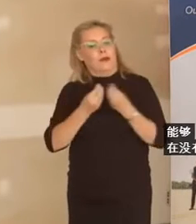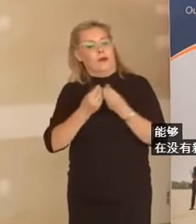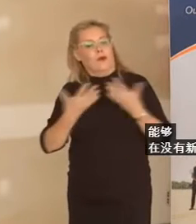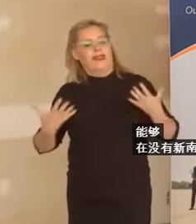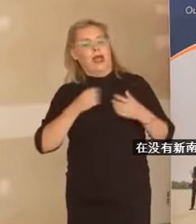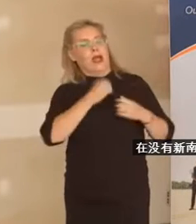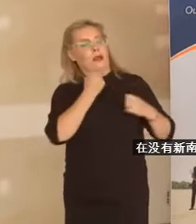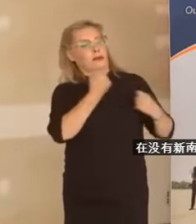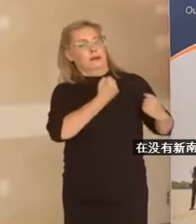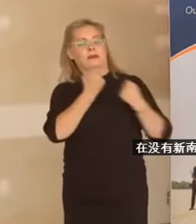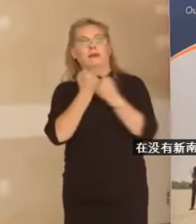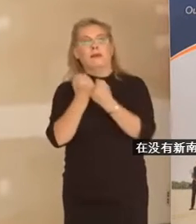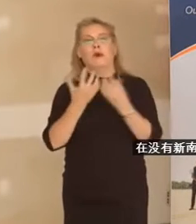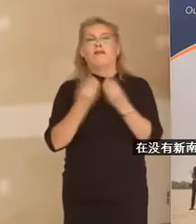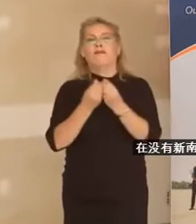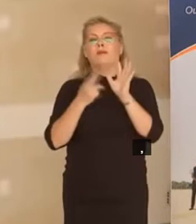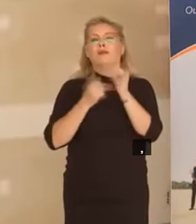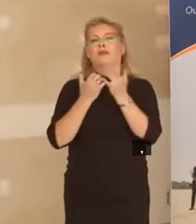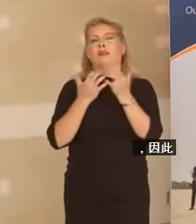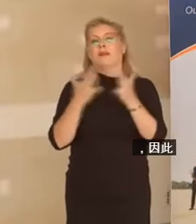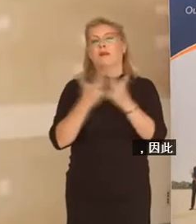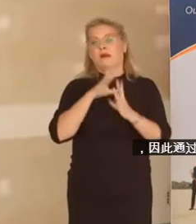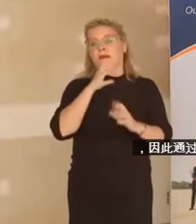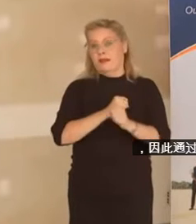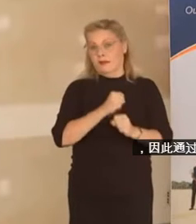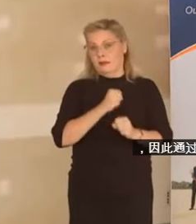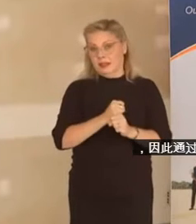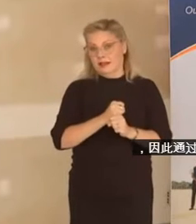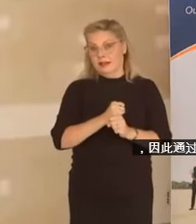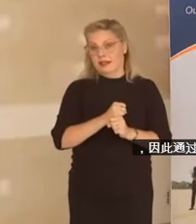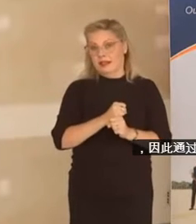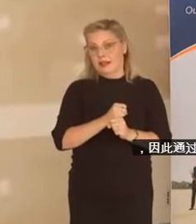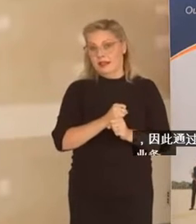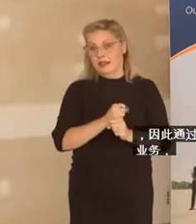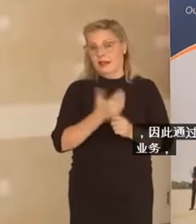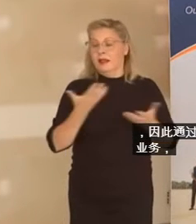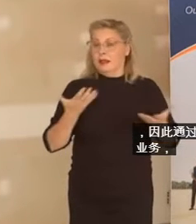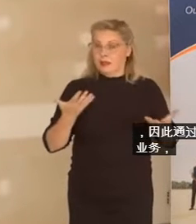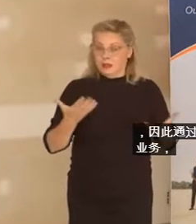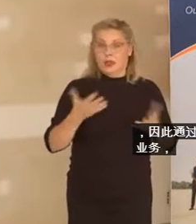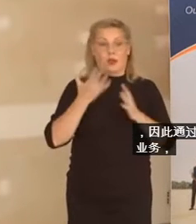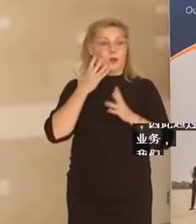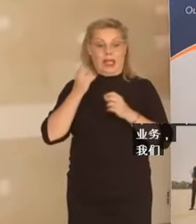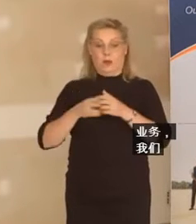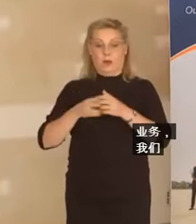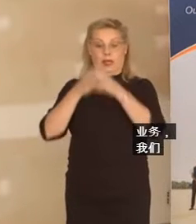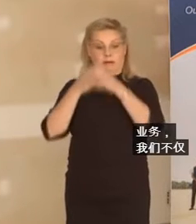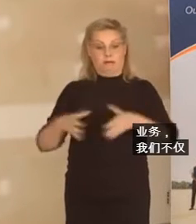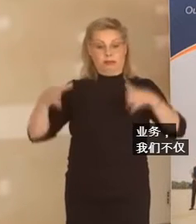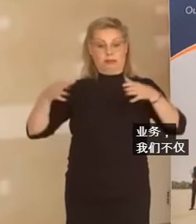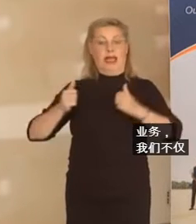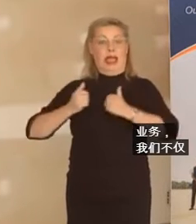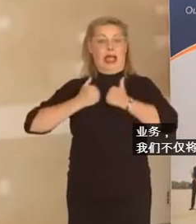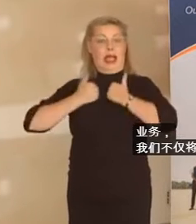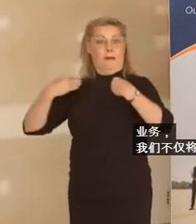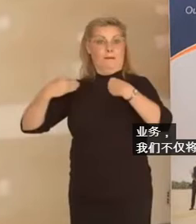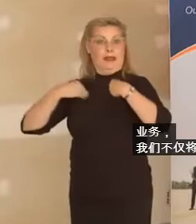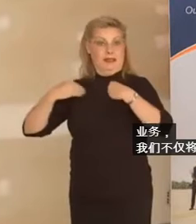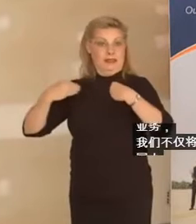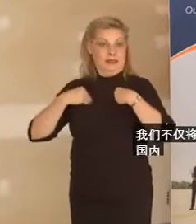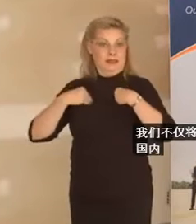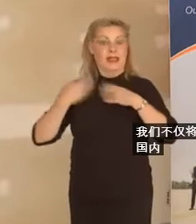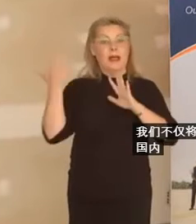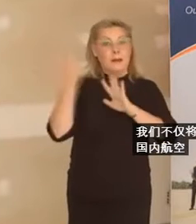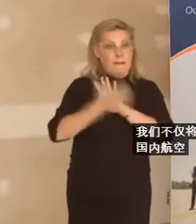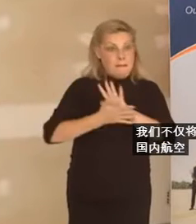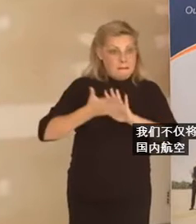business without the assistance of the New South Wales Government. And so by expanding our business, we will be not only going